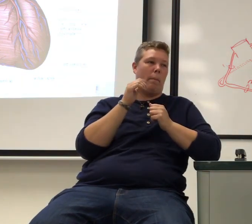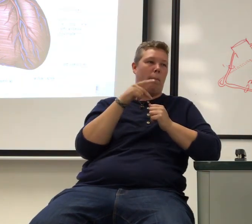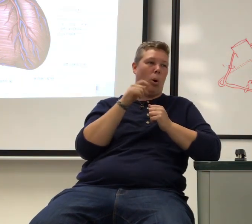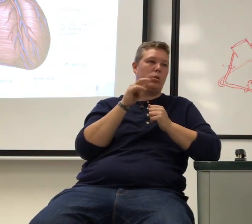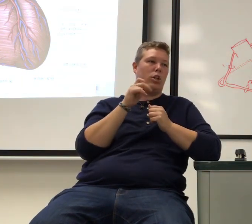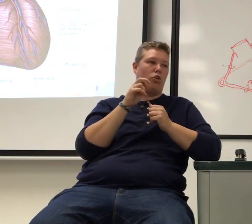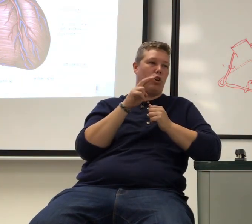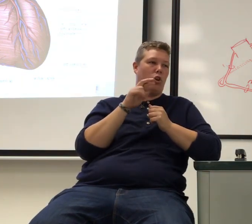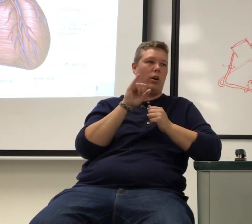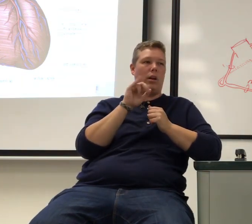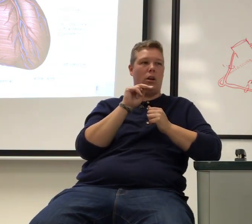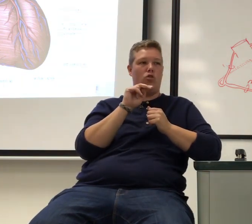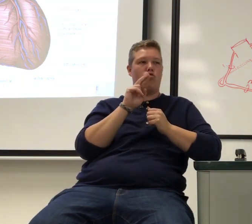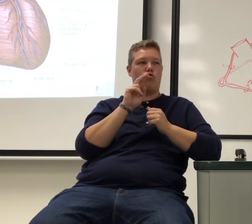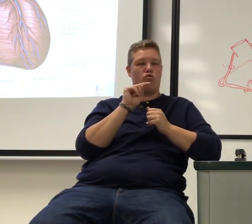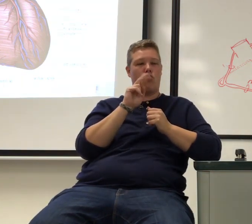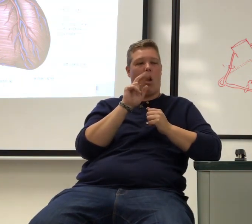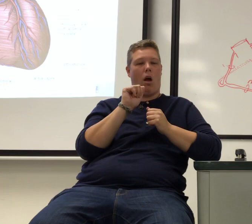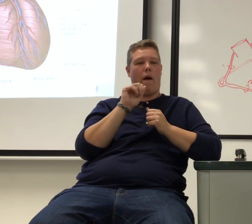Number 5.